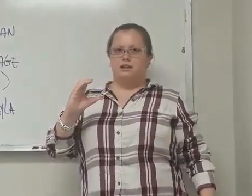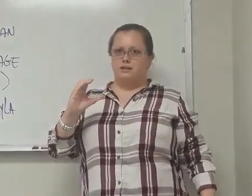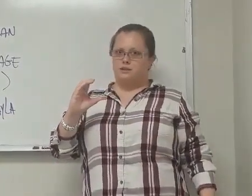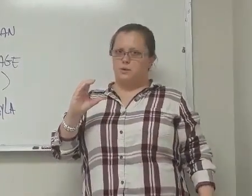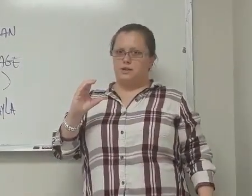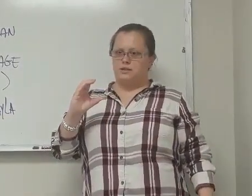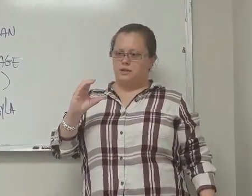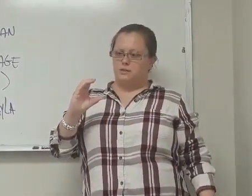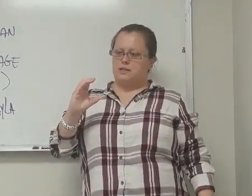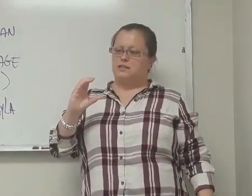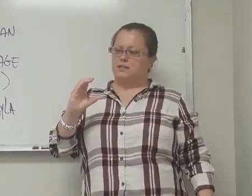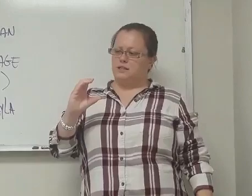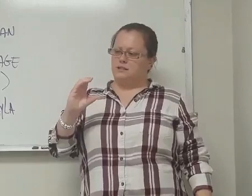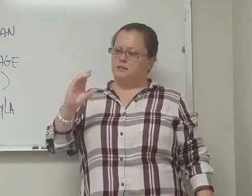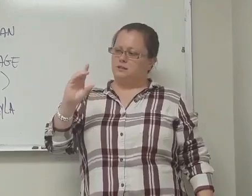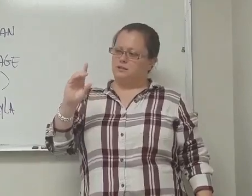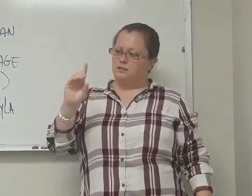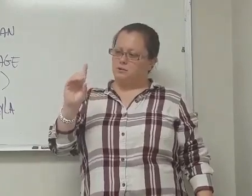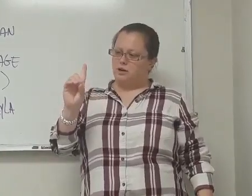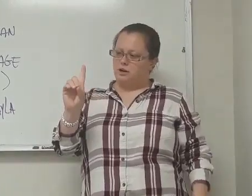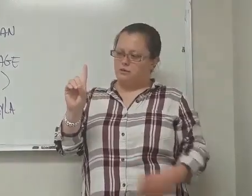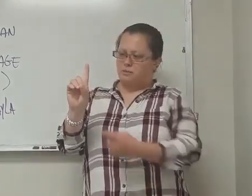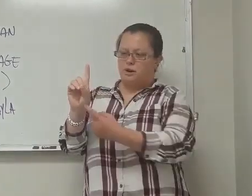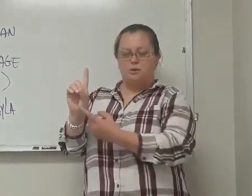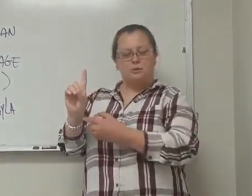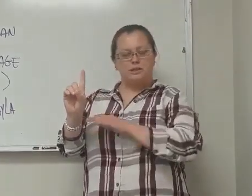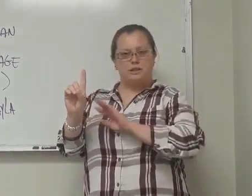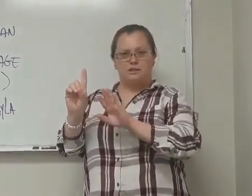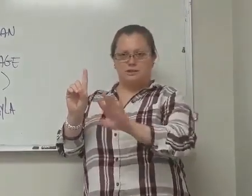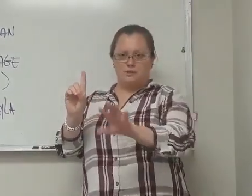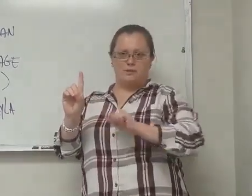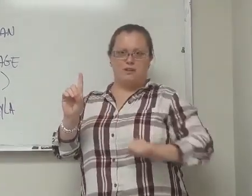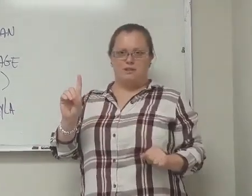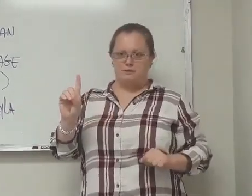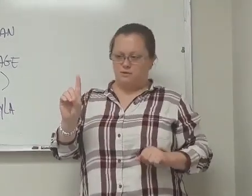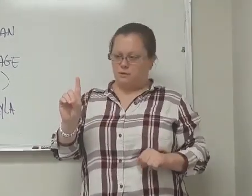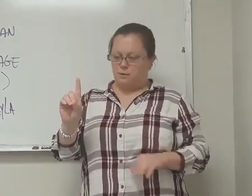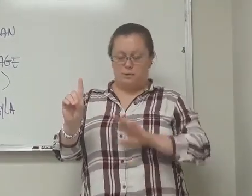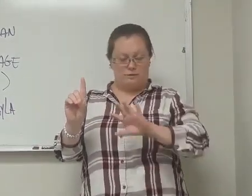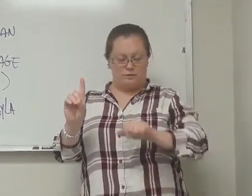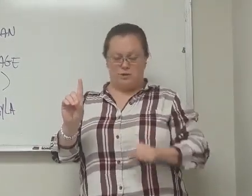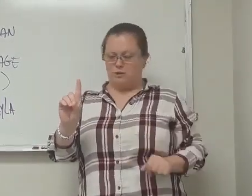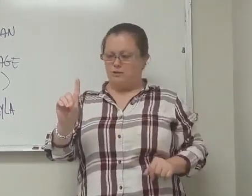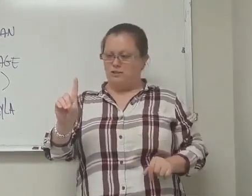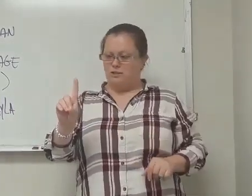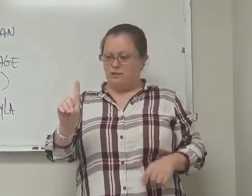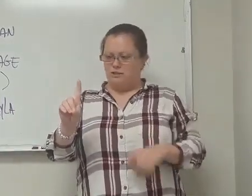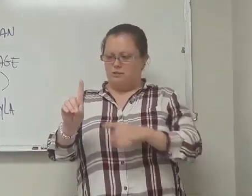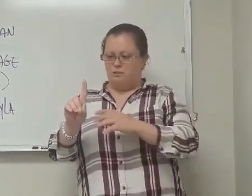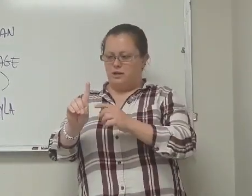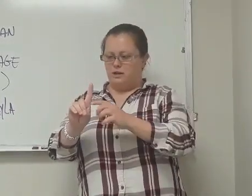next one is going to be D, where your palm once again is going to be facing away from you,